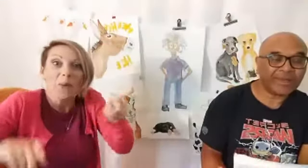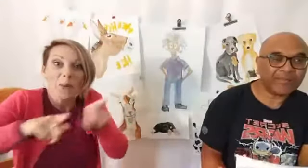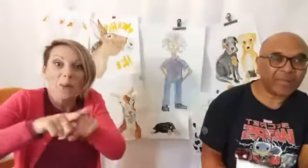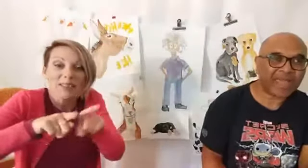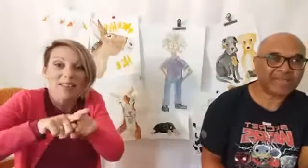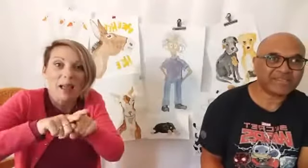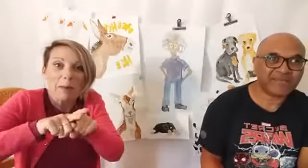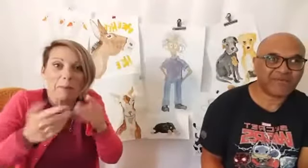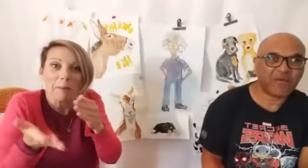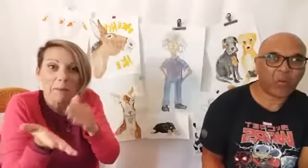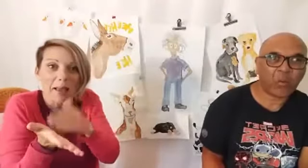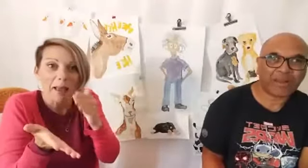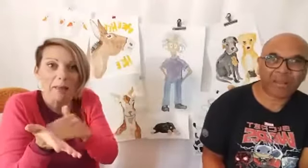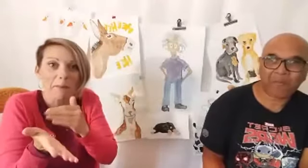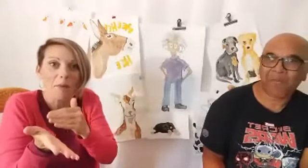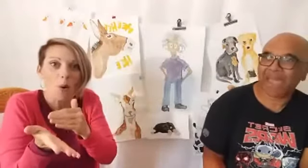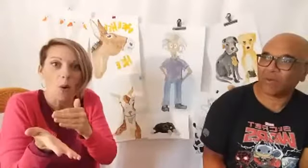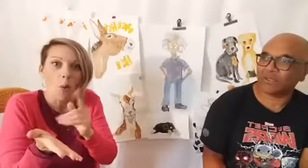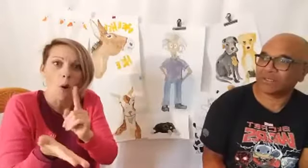9 pairs for £1.